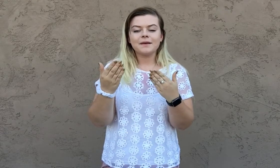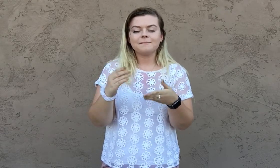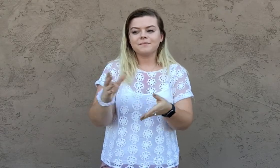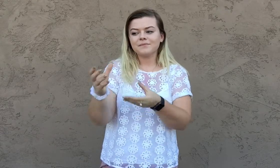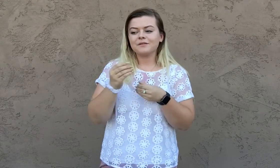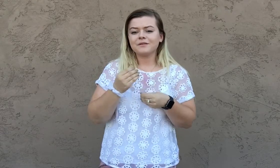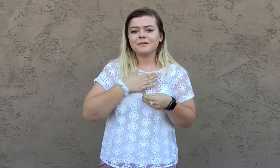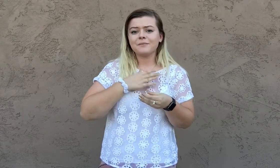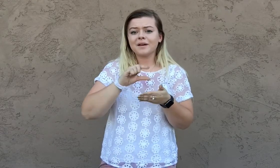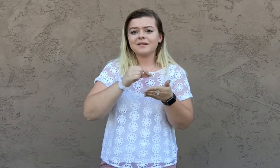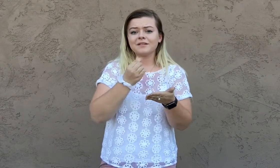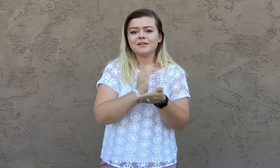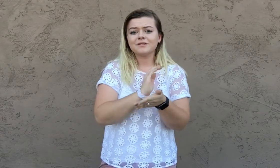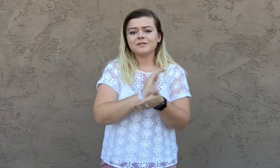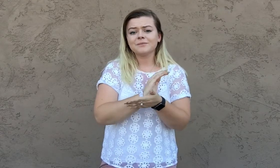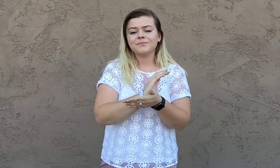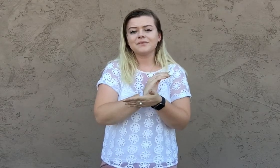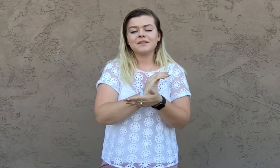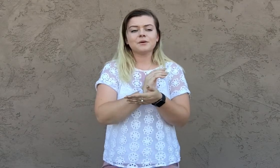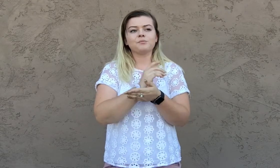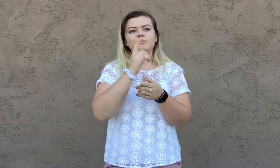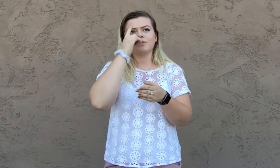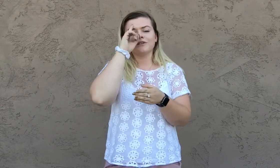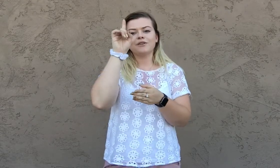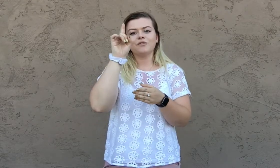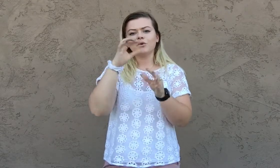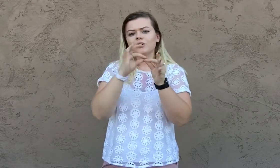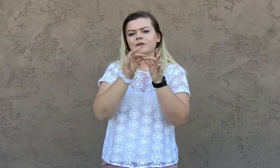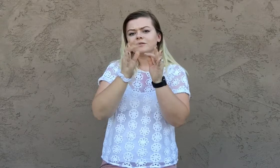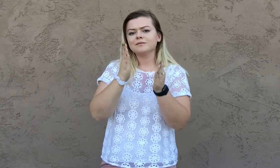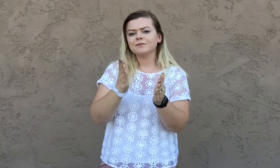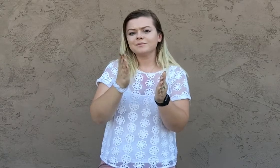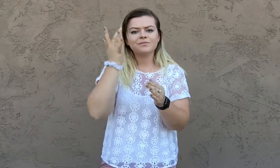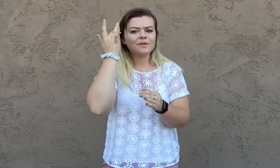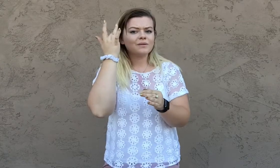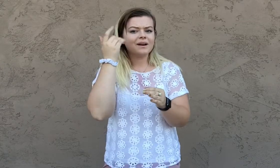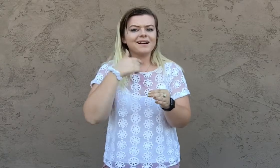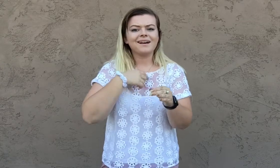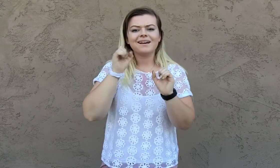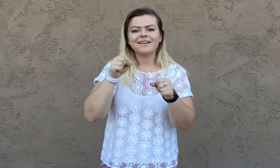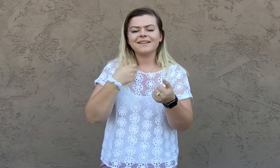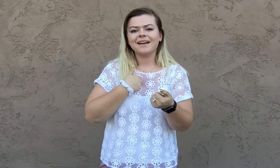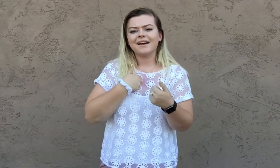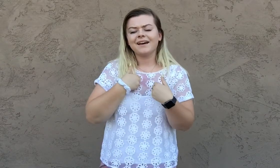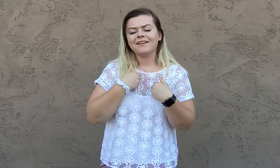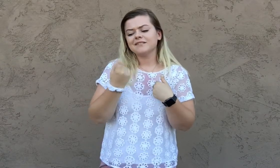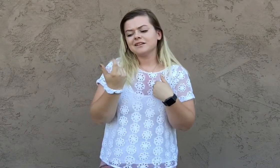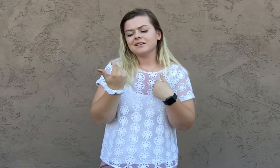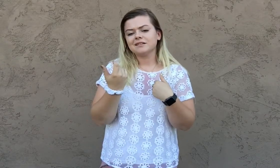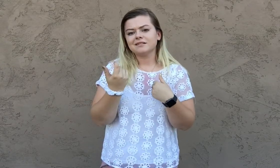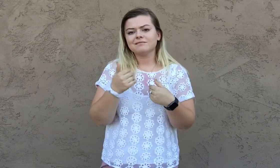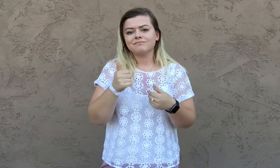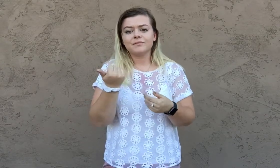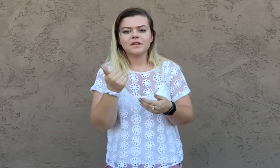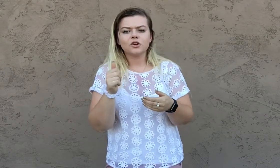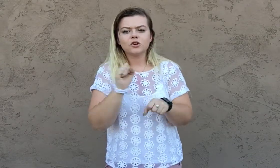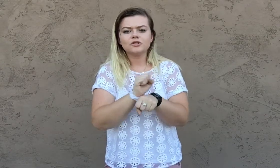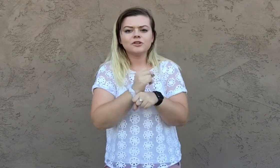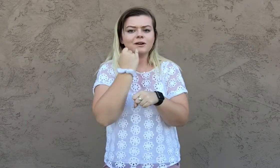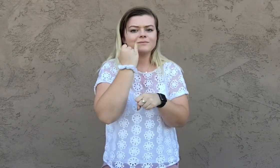Maybe I can receive my certificate for interpreting because maybe I could use